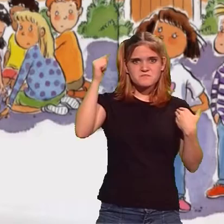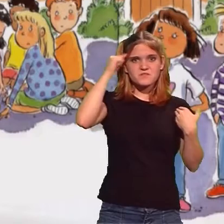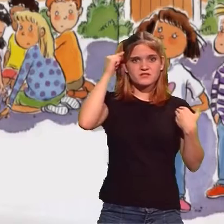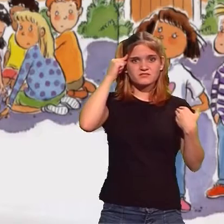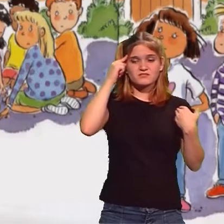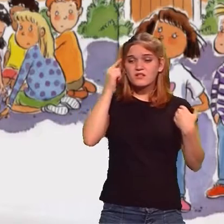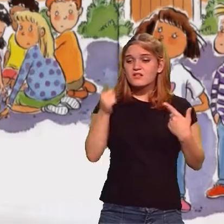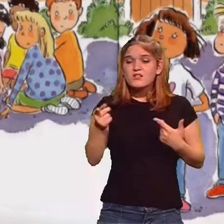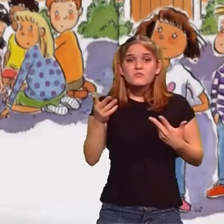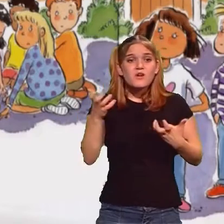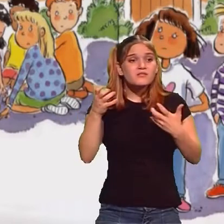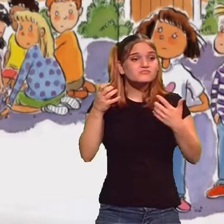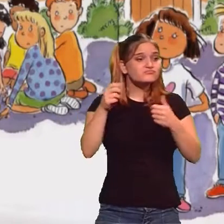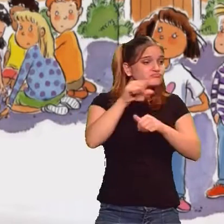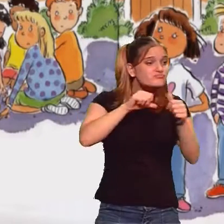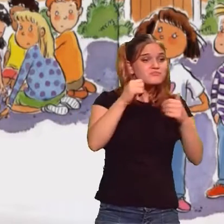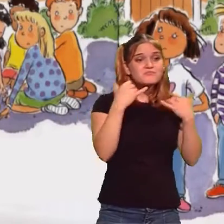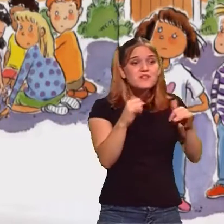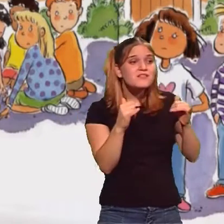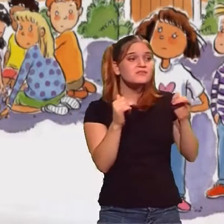Kate had a temper too.